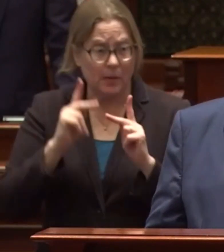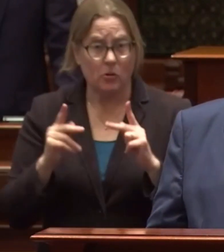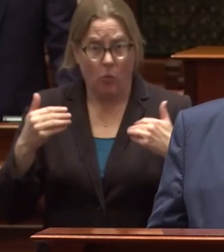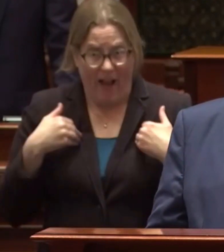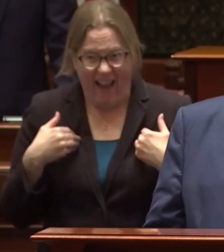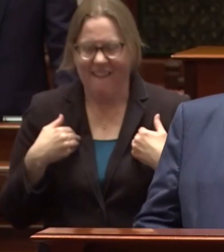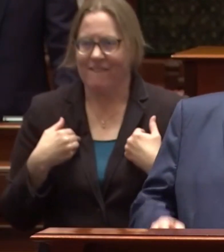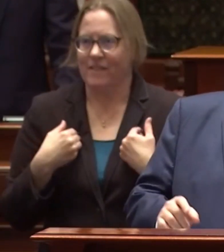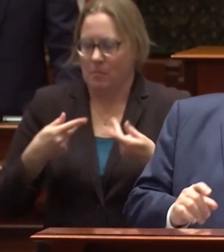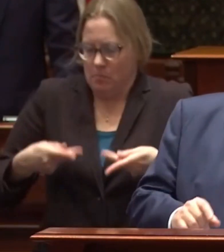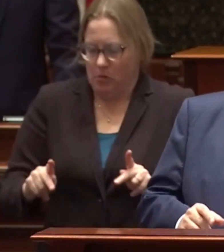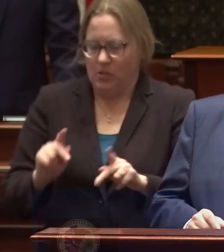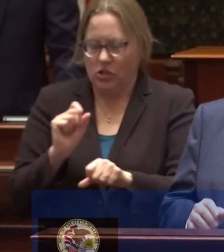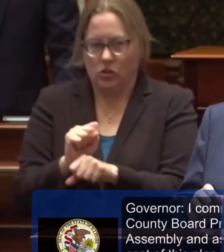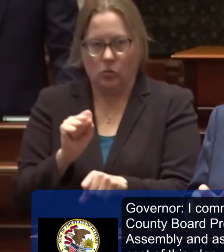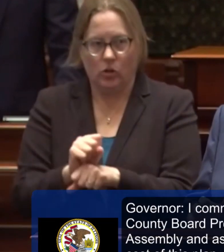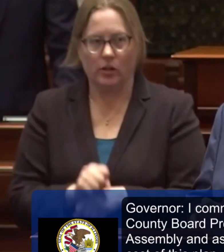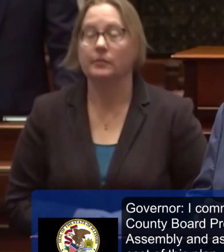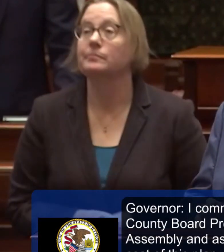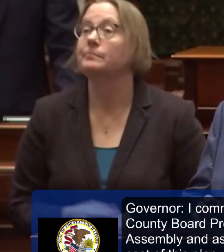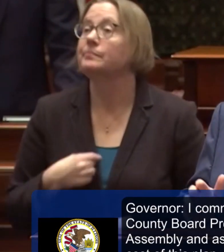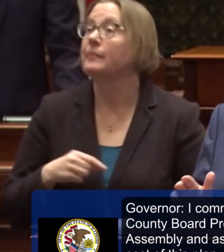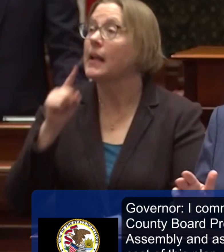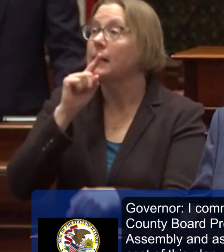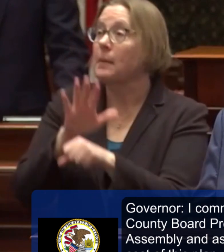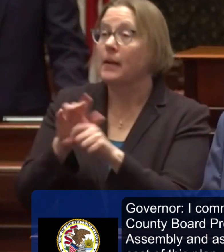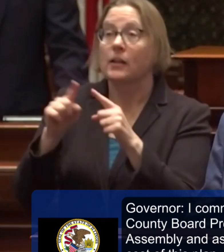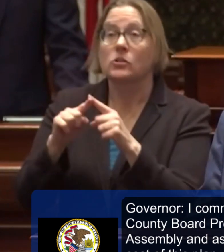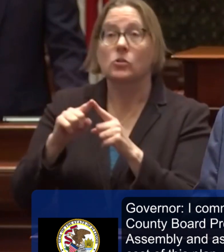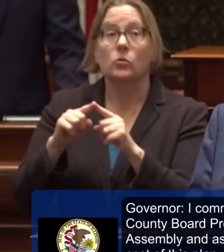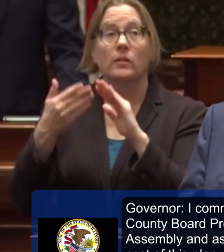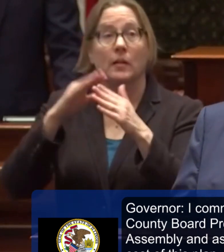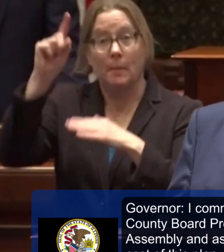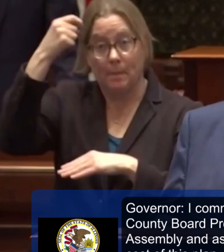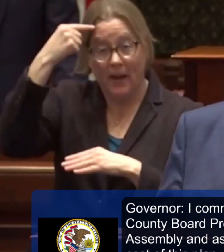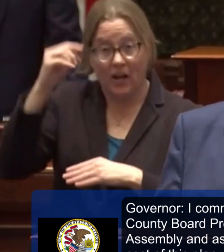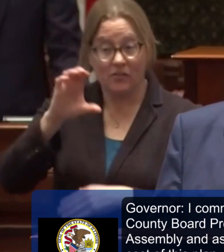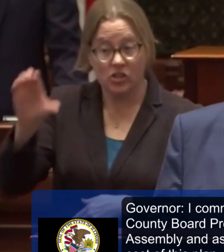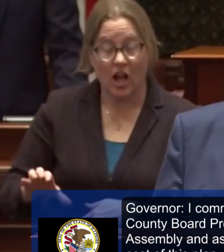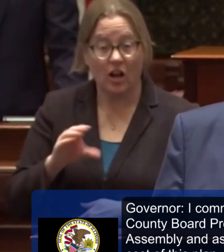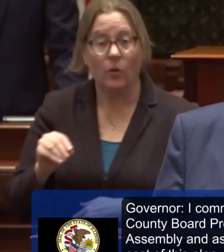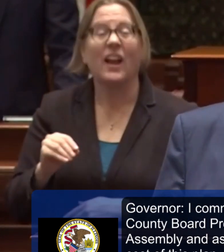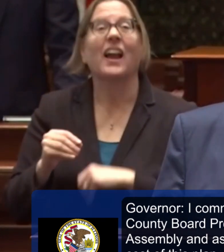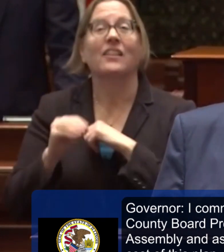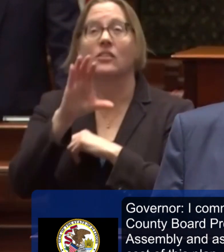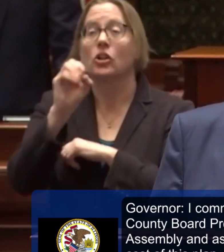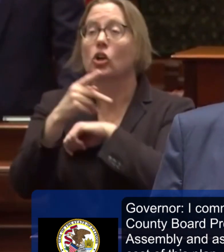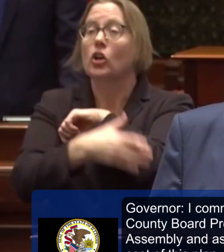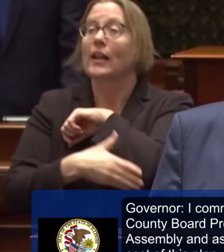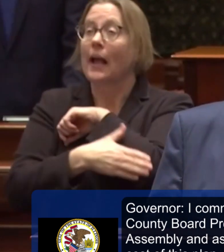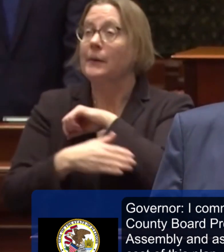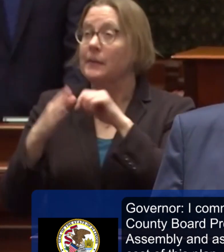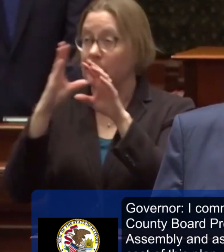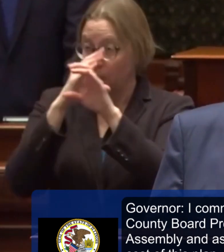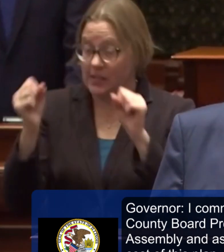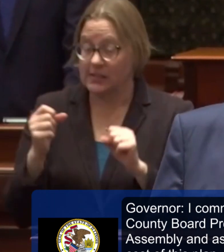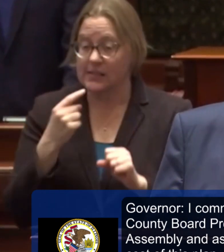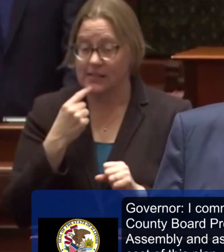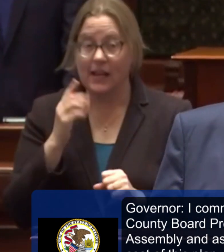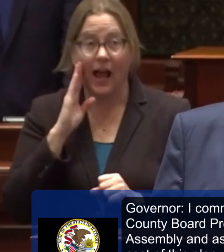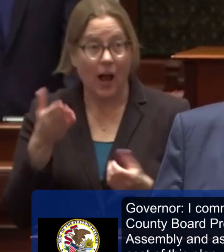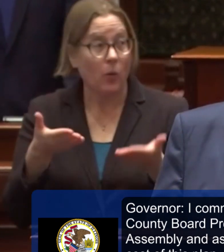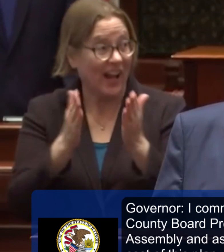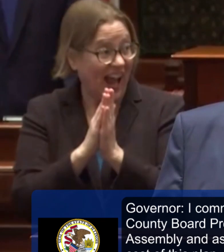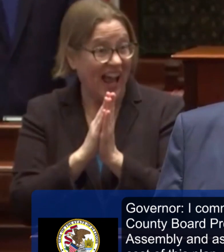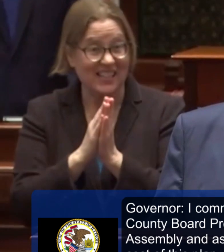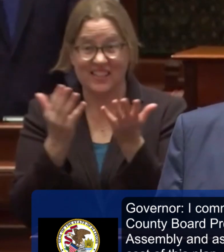to work. I committed to the mayor of Chicago and the Cook County Board President that I would come to the General Assembly and ask for